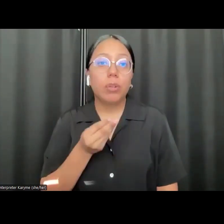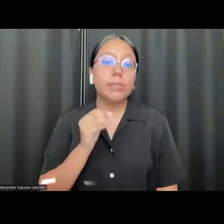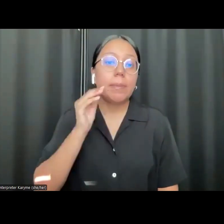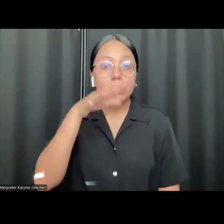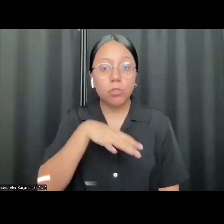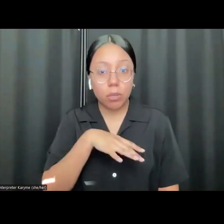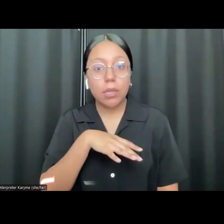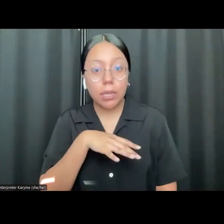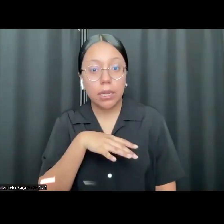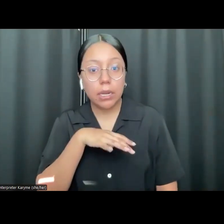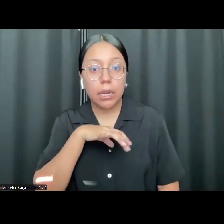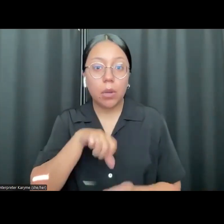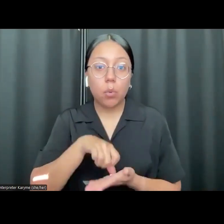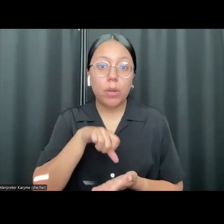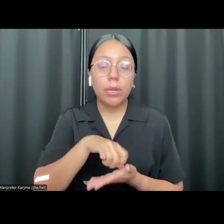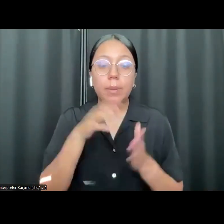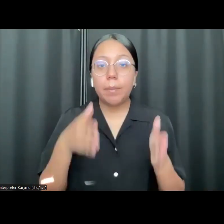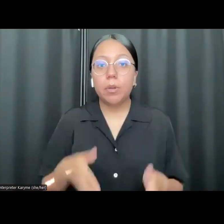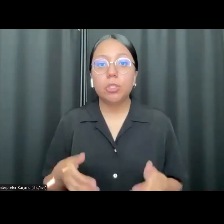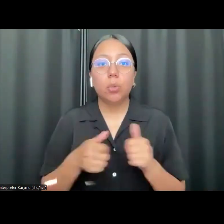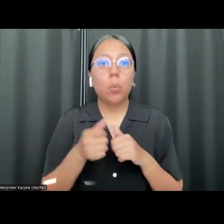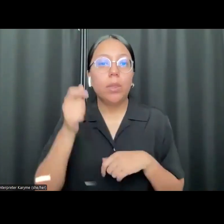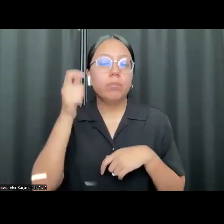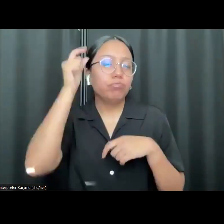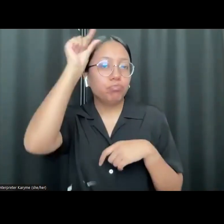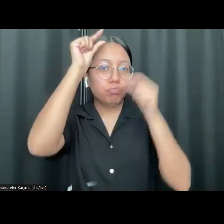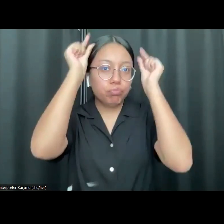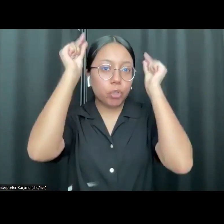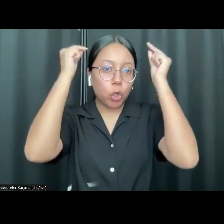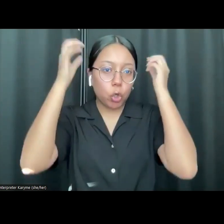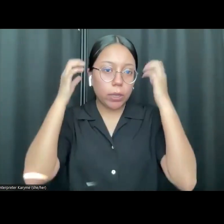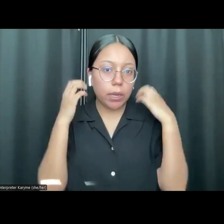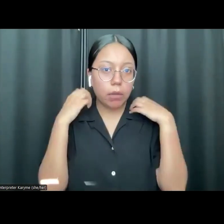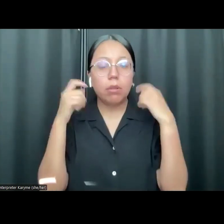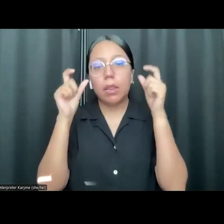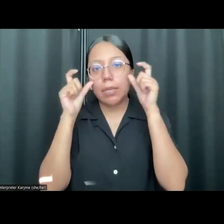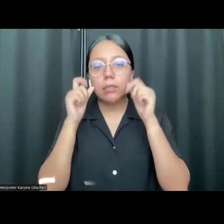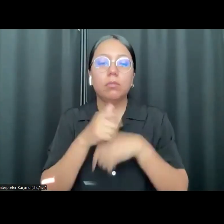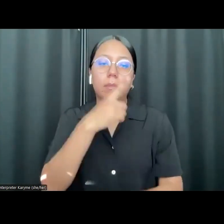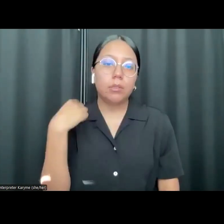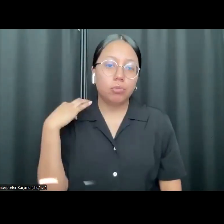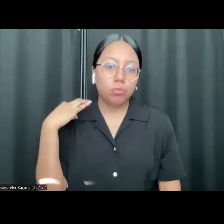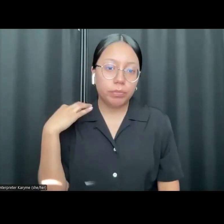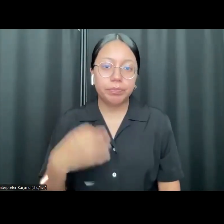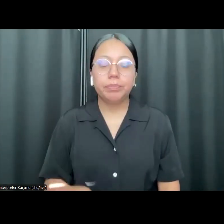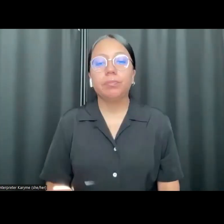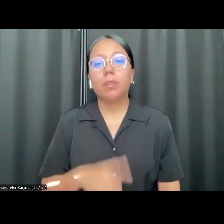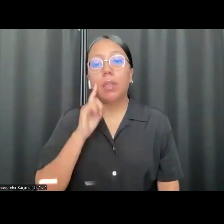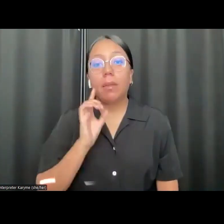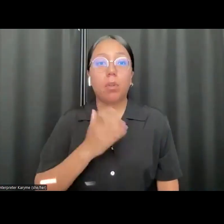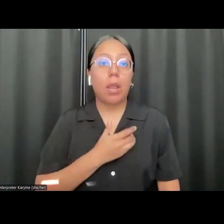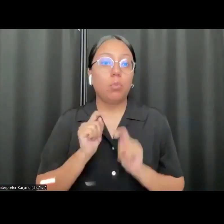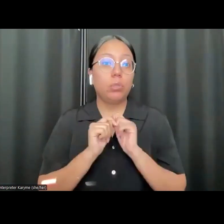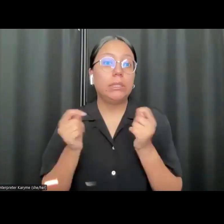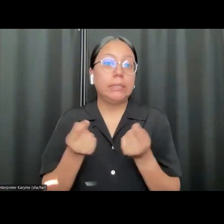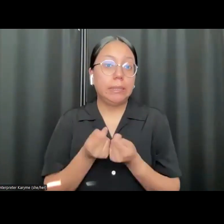dark curly hair and glasses. I'm wearing a black t-shirt. On behalf of our whole Labs for Liberation team, I want to extend a warm